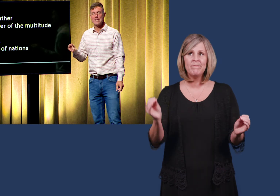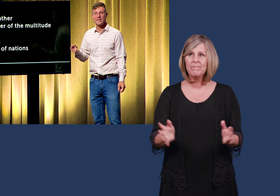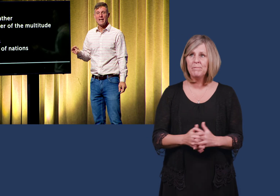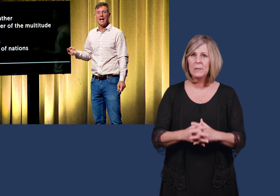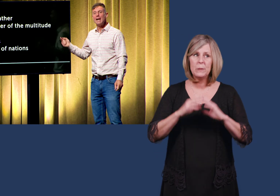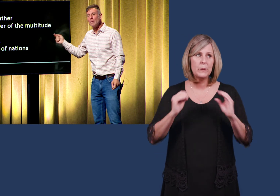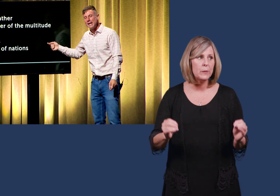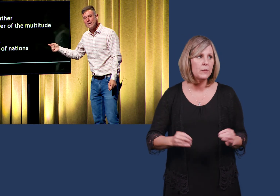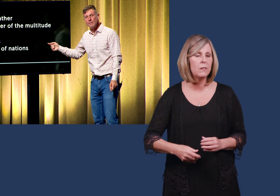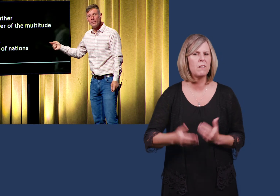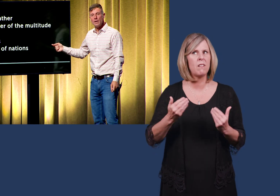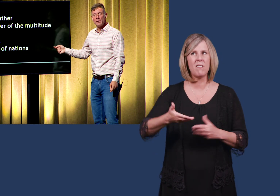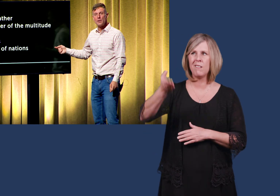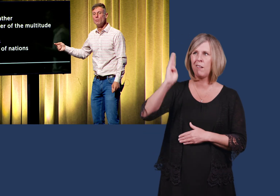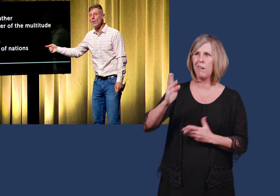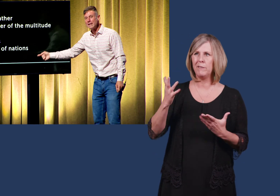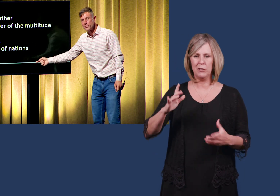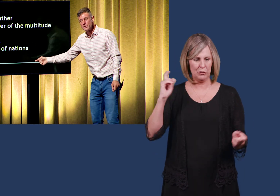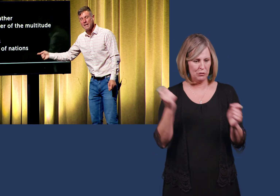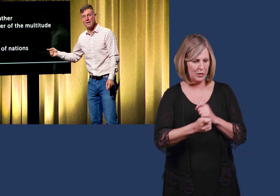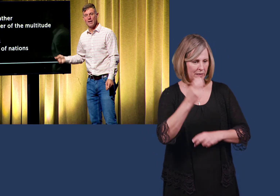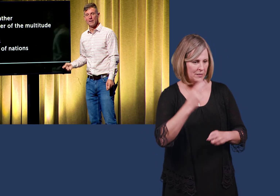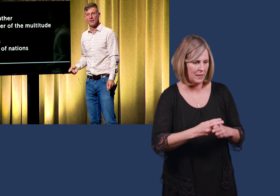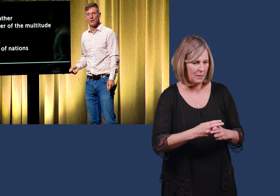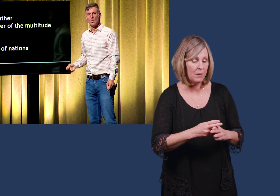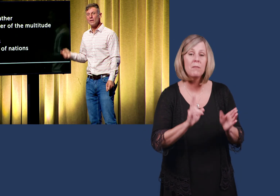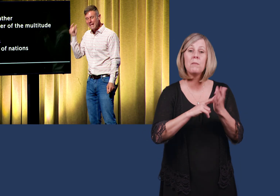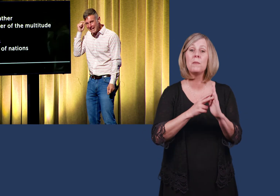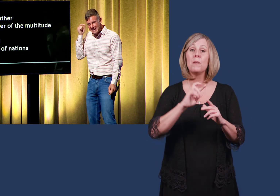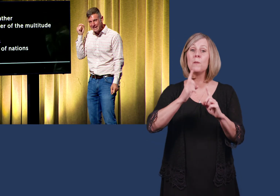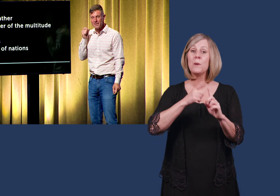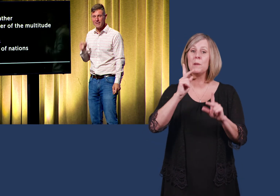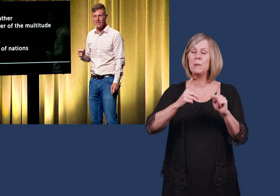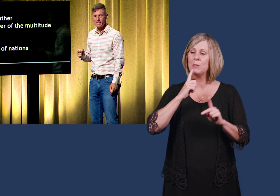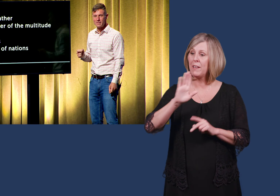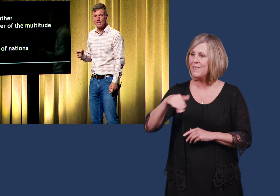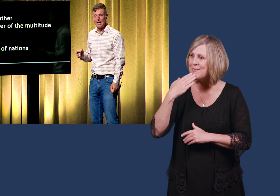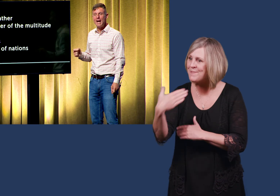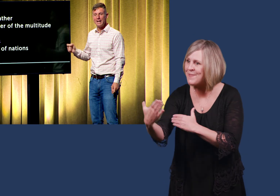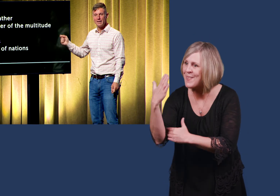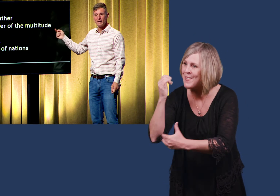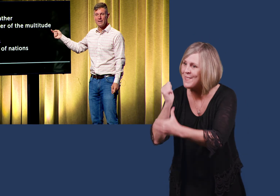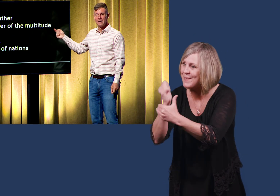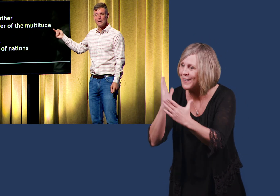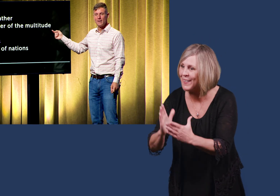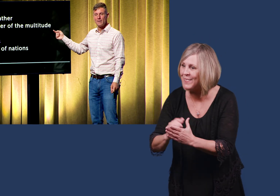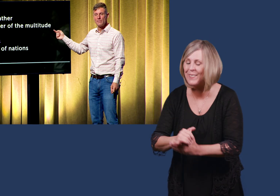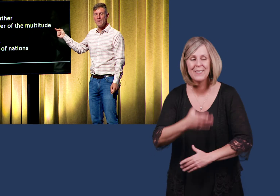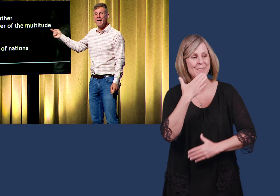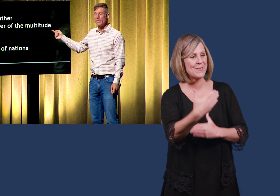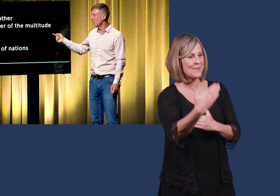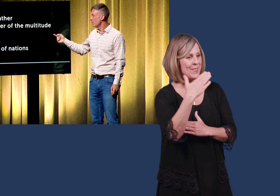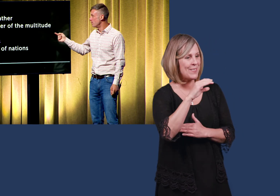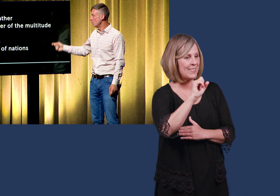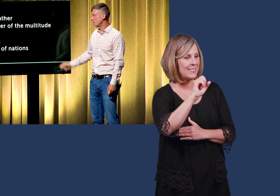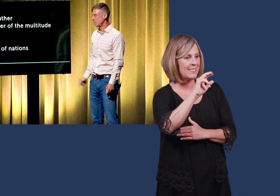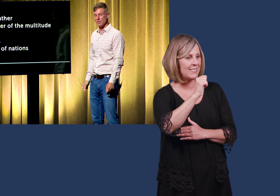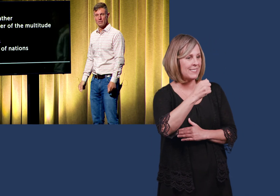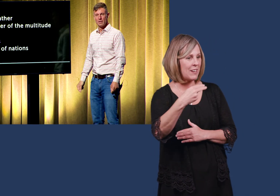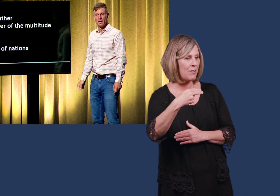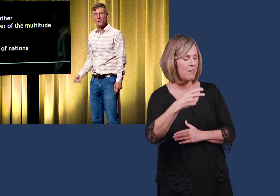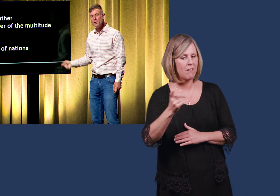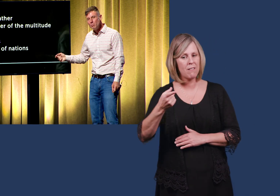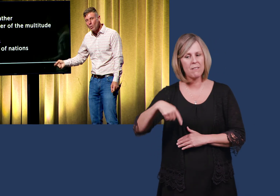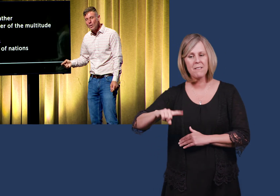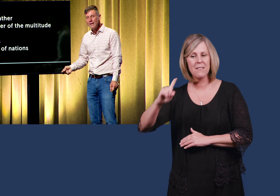somebody says, "Abraham, good morning, Sarah," what they hear is, Hey, Father of the